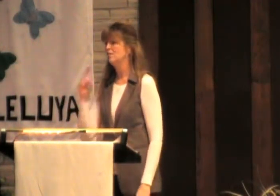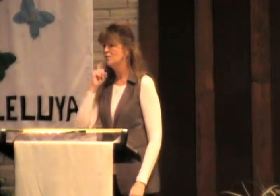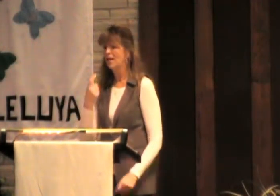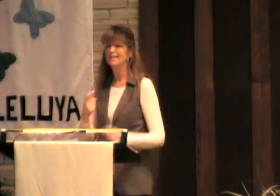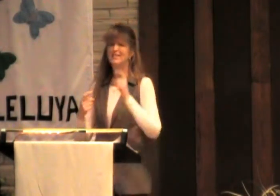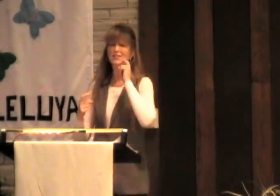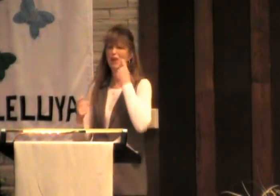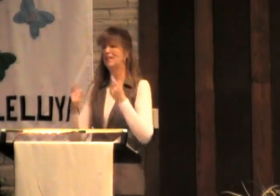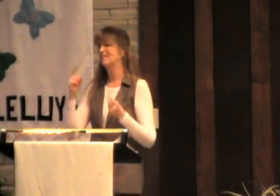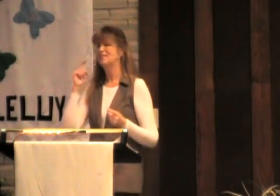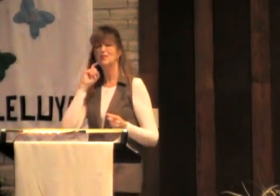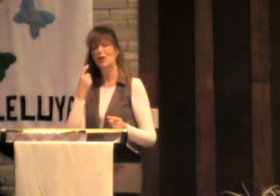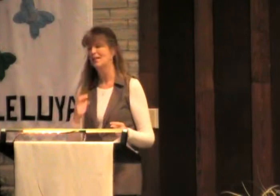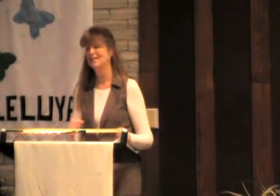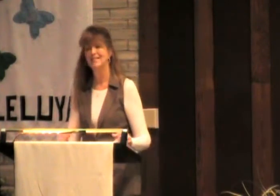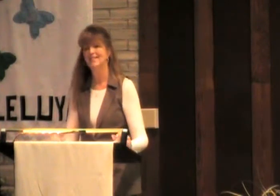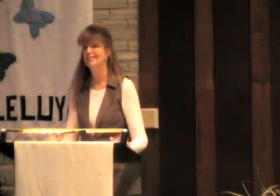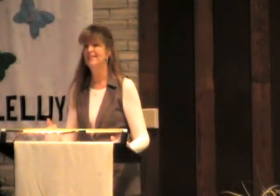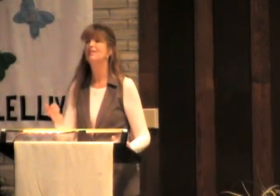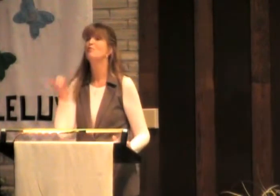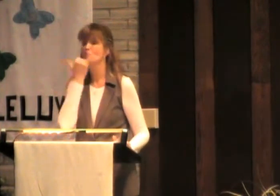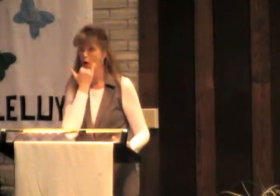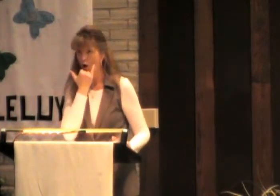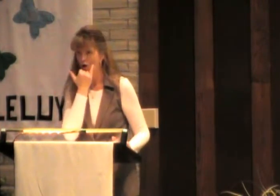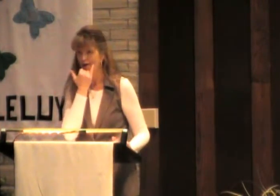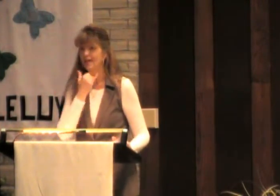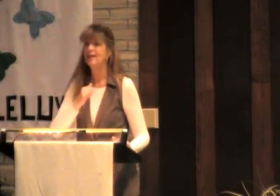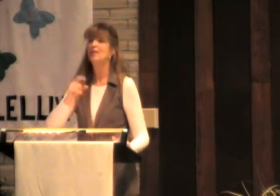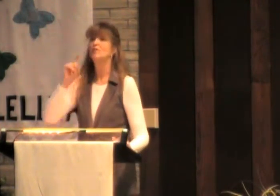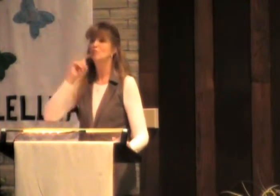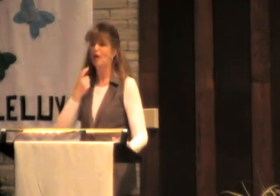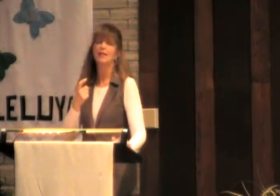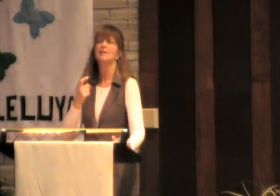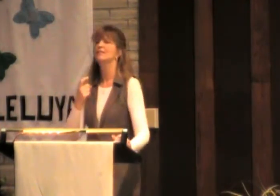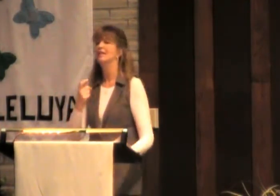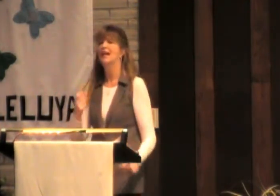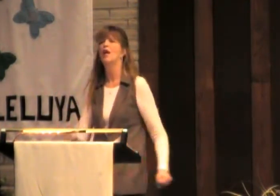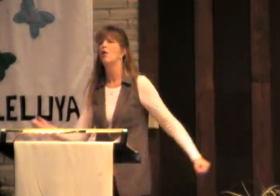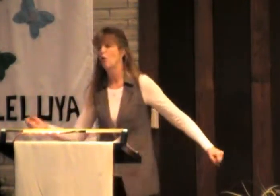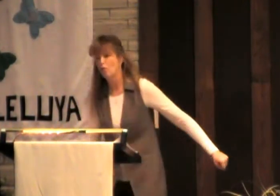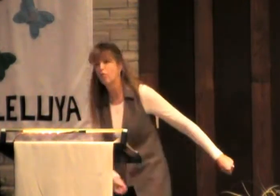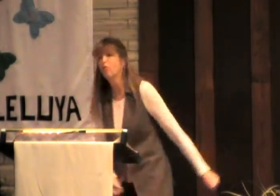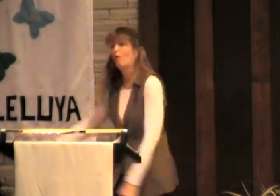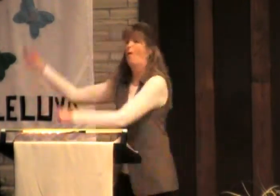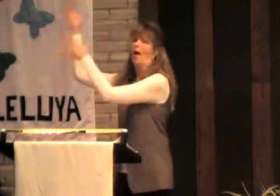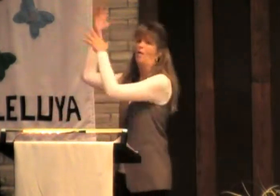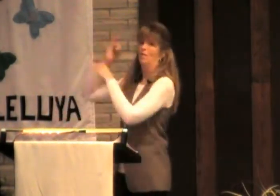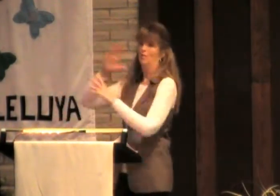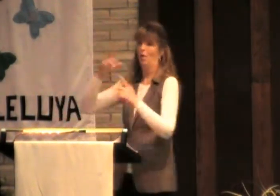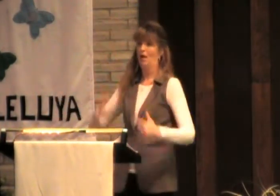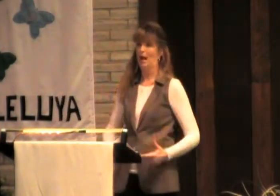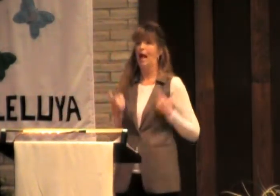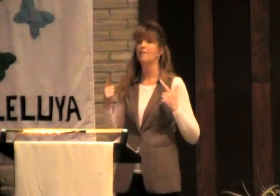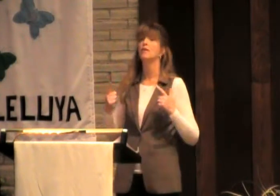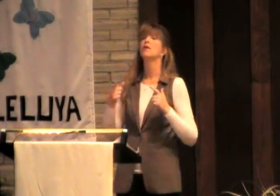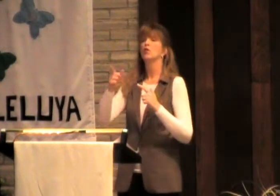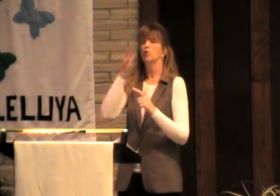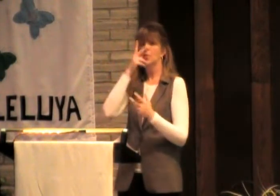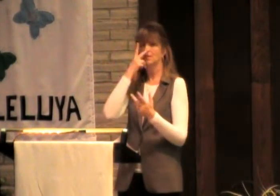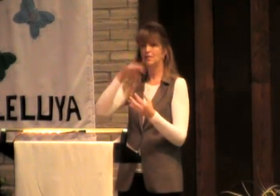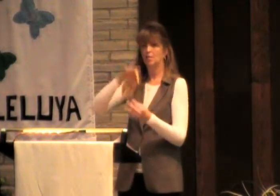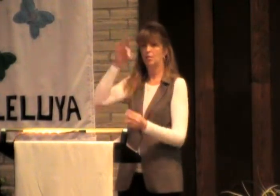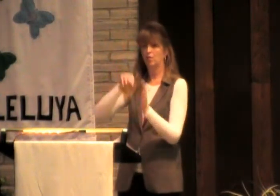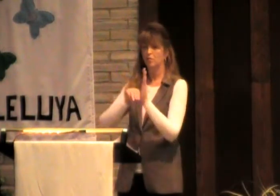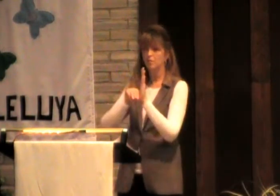But that's jealousy. That's what's behind those things, is jealousy. So it's wrong, and we need to throw it out of